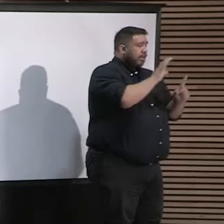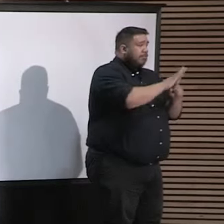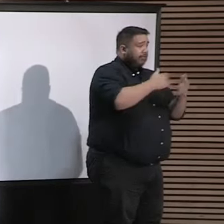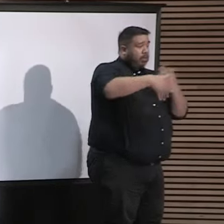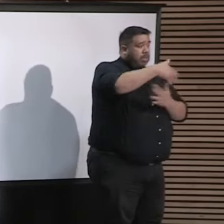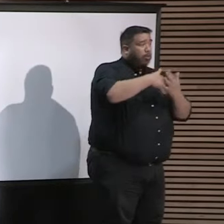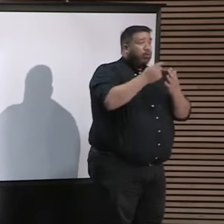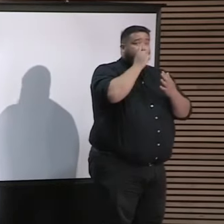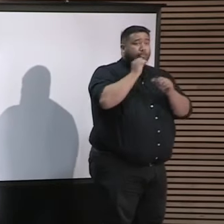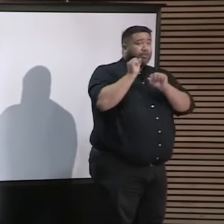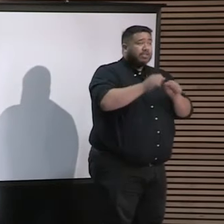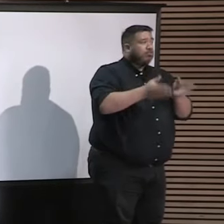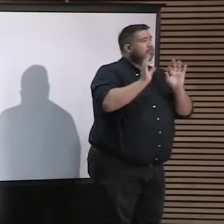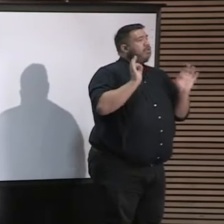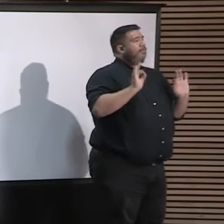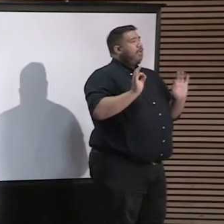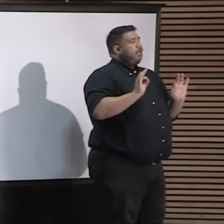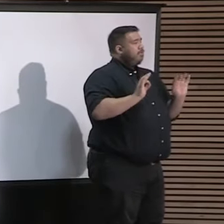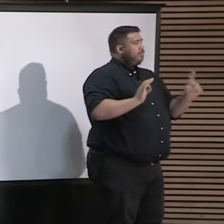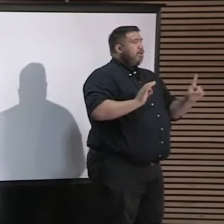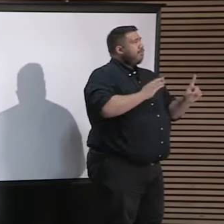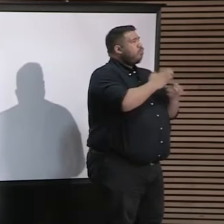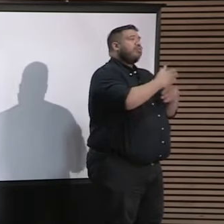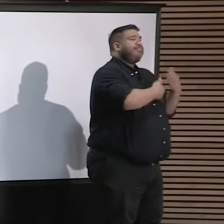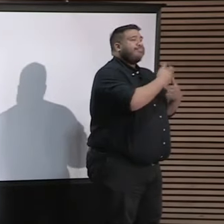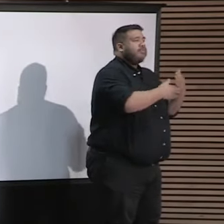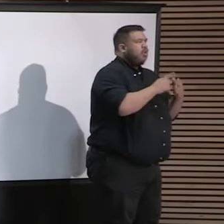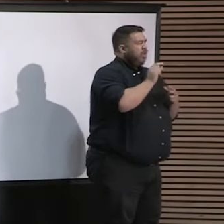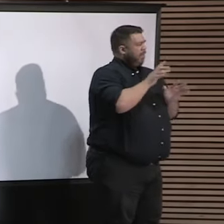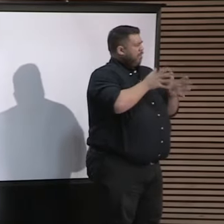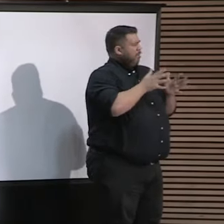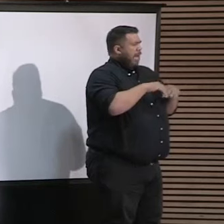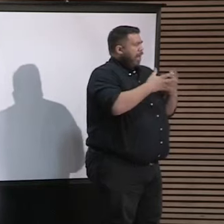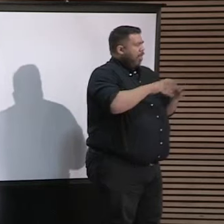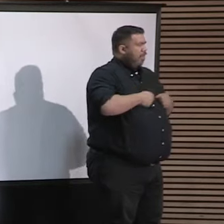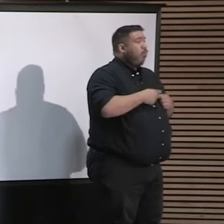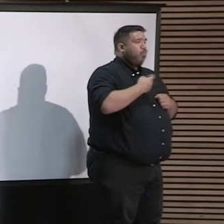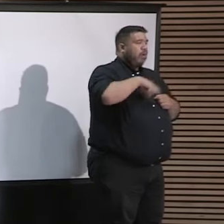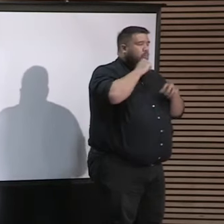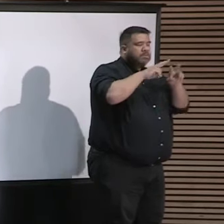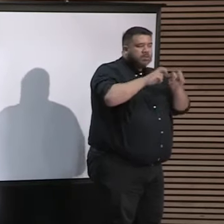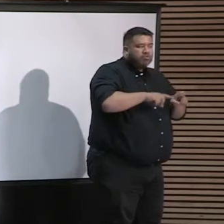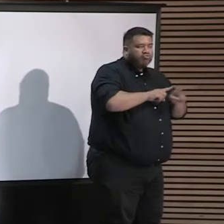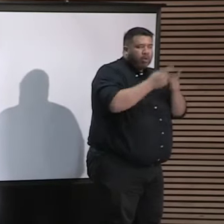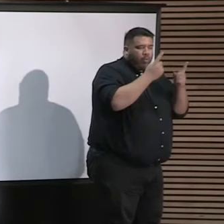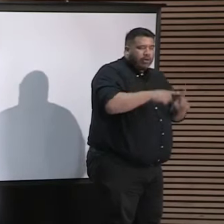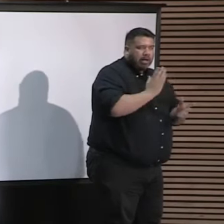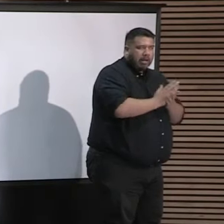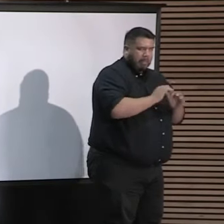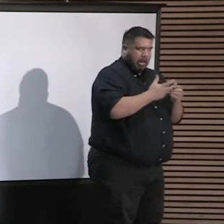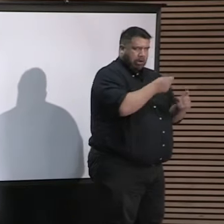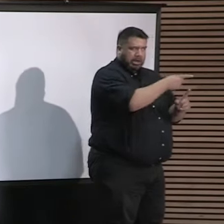of the guests. So once again, a little bit of a mystery here, one that we will be investigating fully to find out. But I can say that